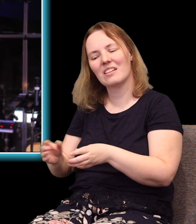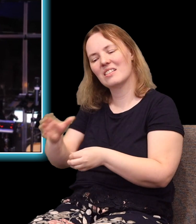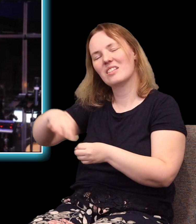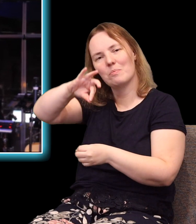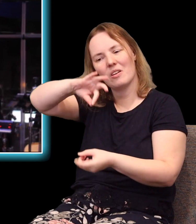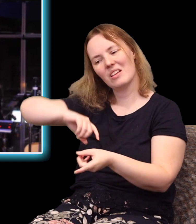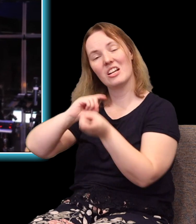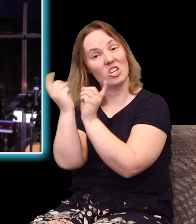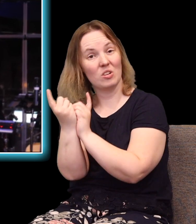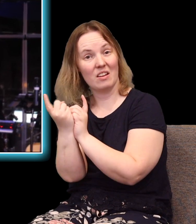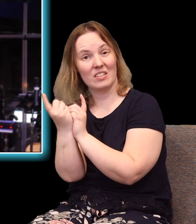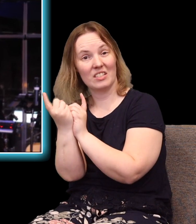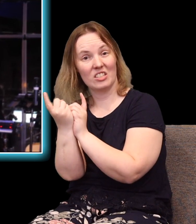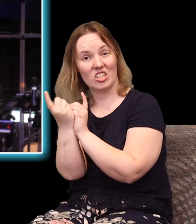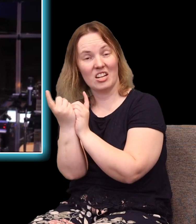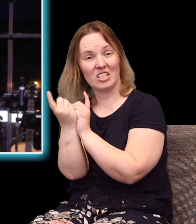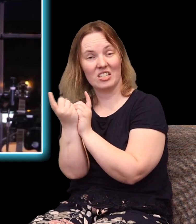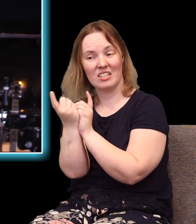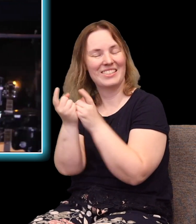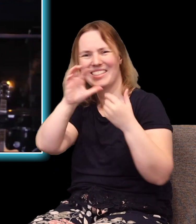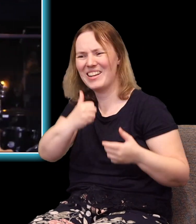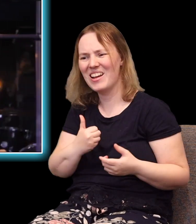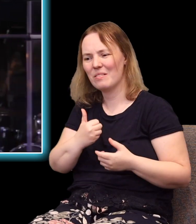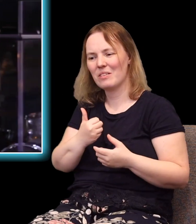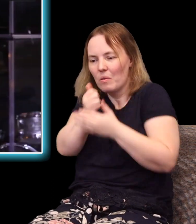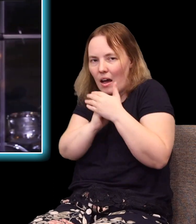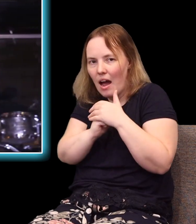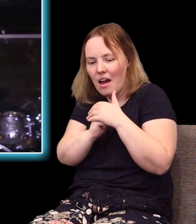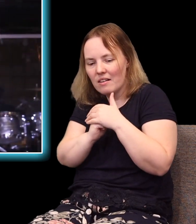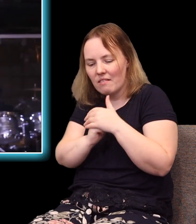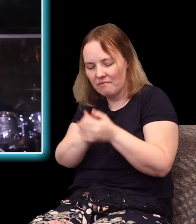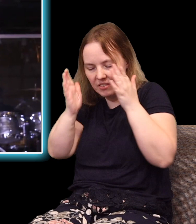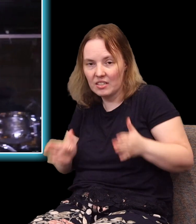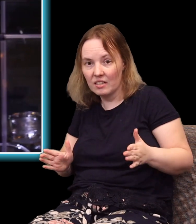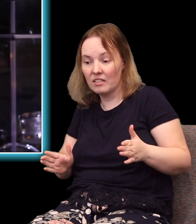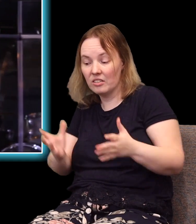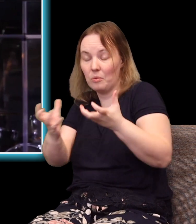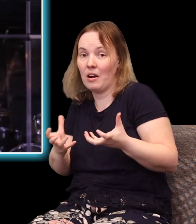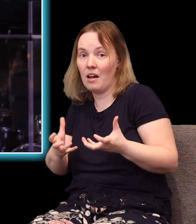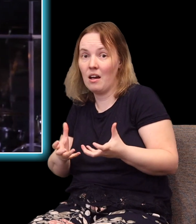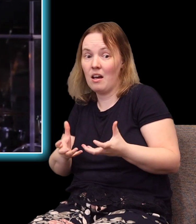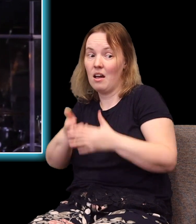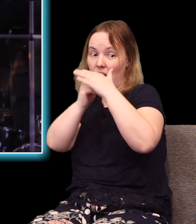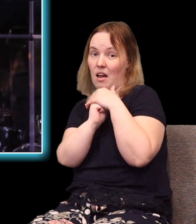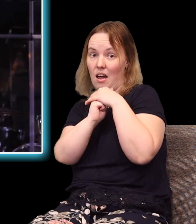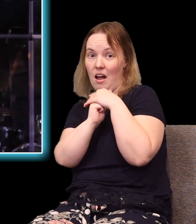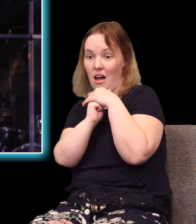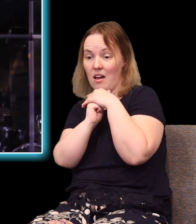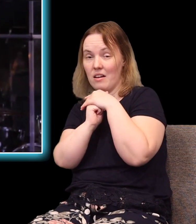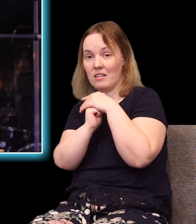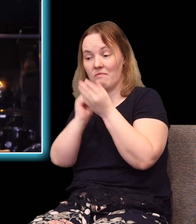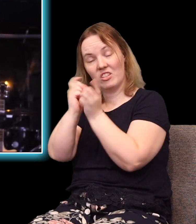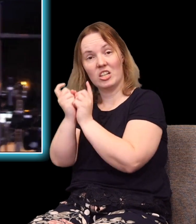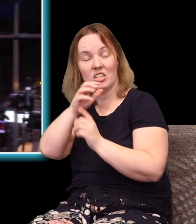lives, That change that is taking place is not something we want to hide. You know, physically, you want to hide. You know, you got to put more paint